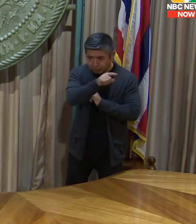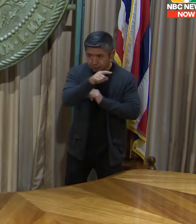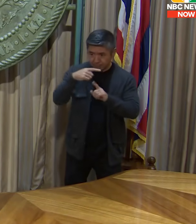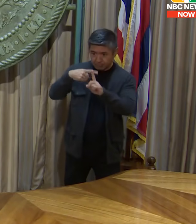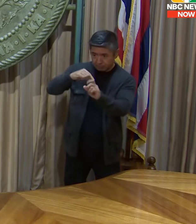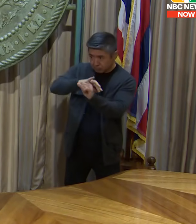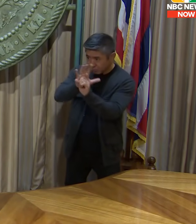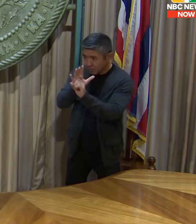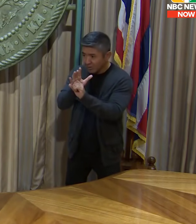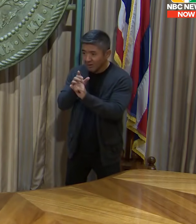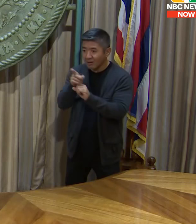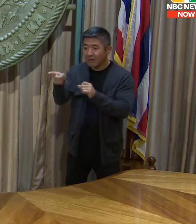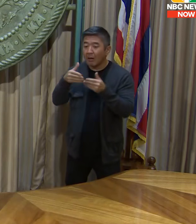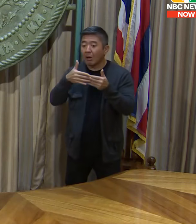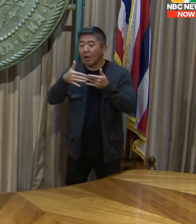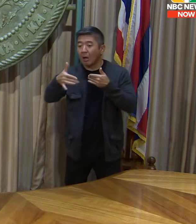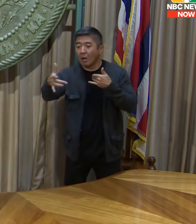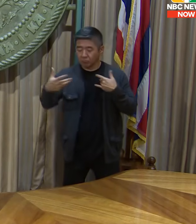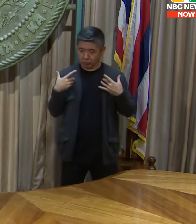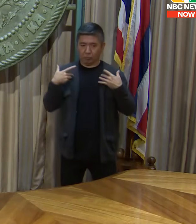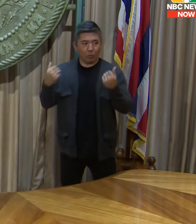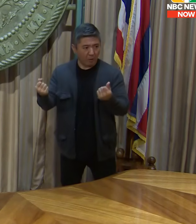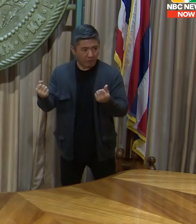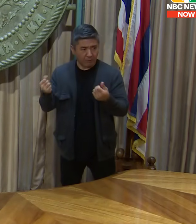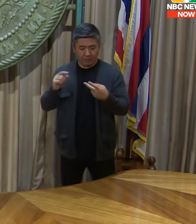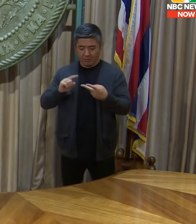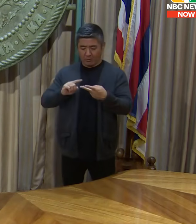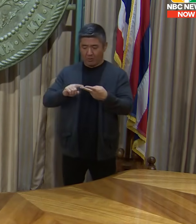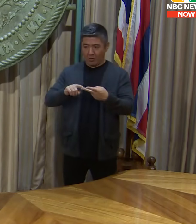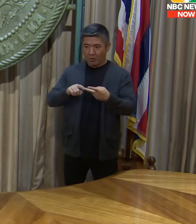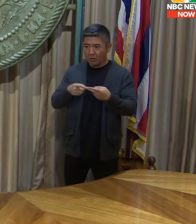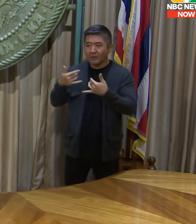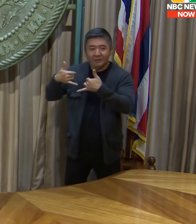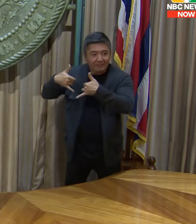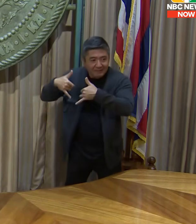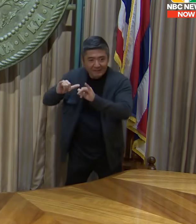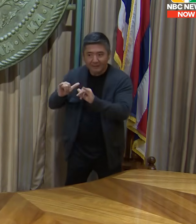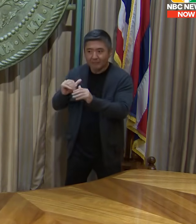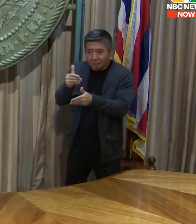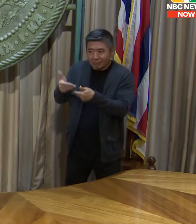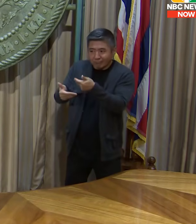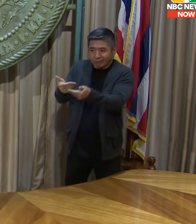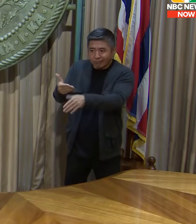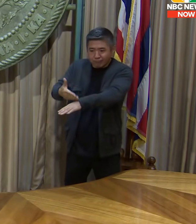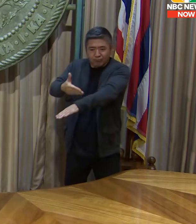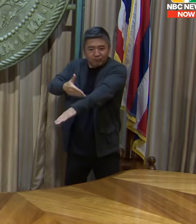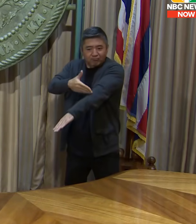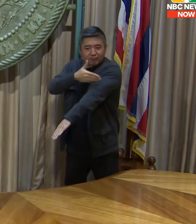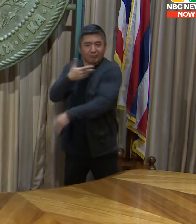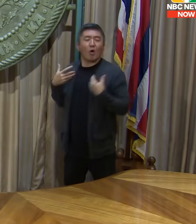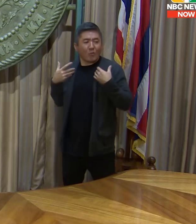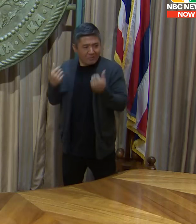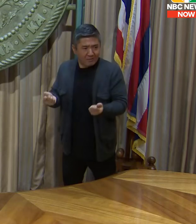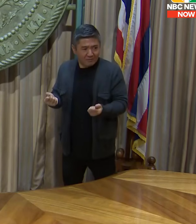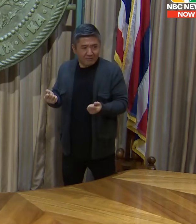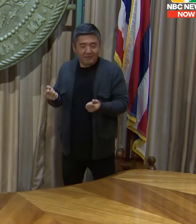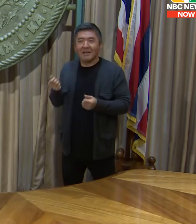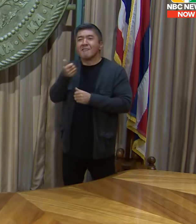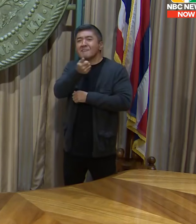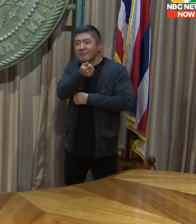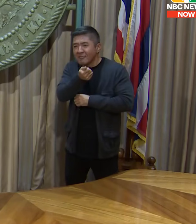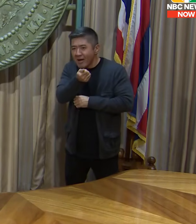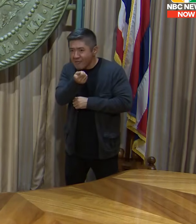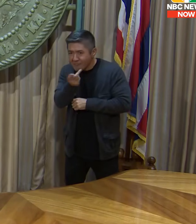either recovered or is in the process of recovery, at least with the exception of a few individuals who